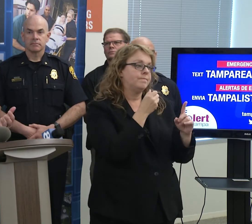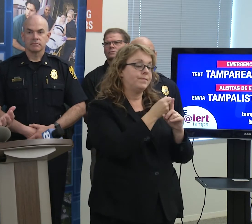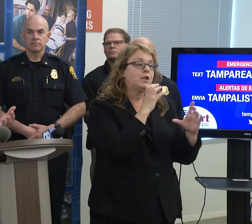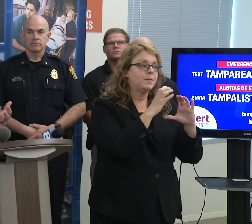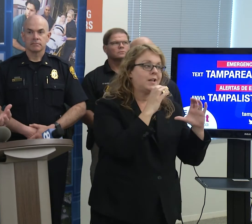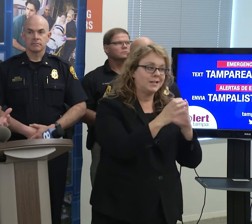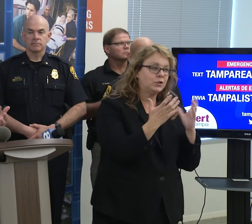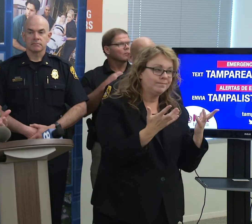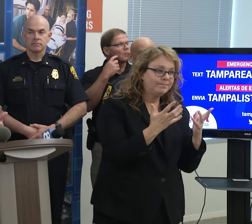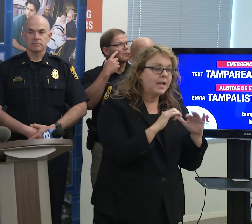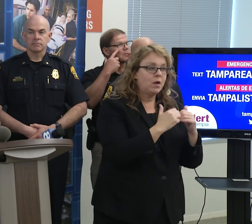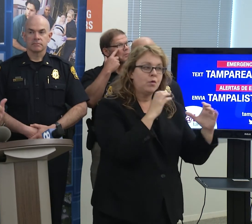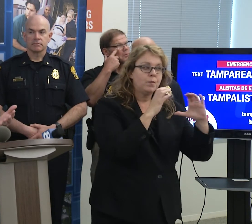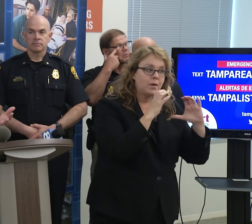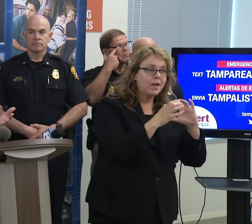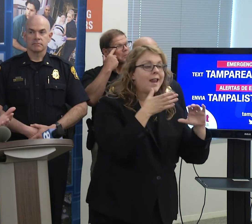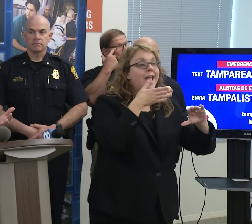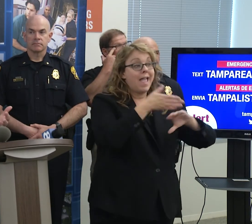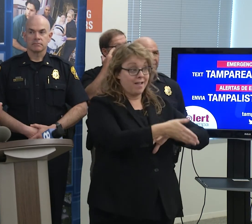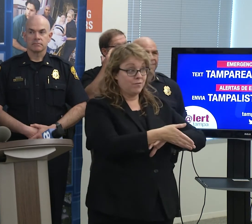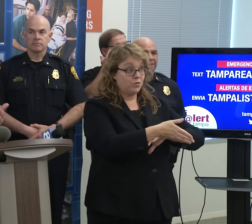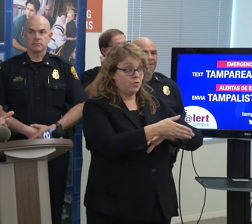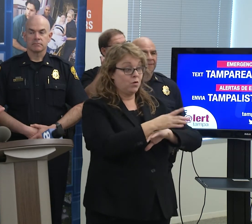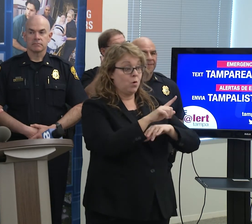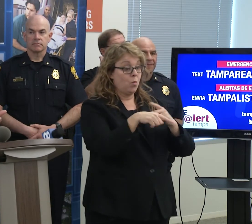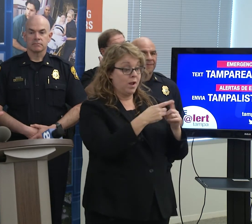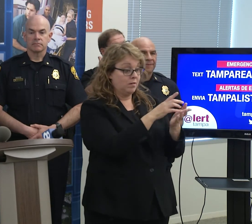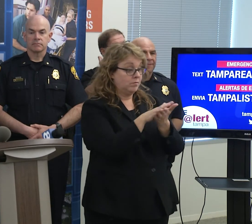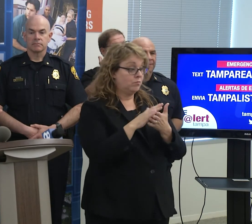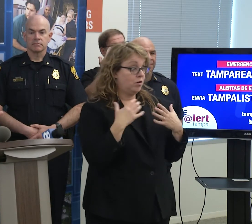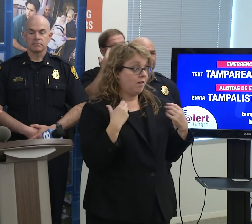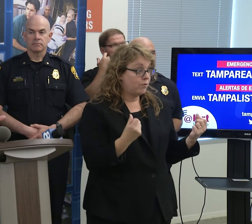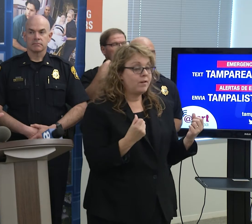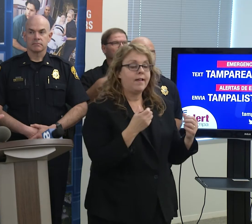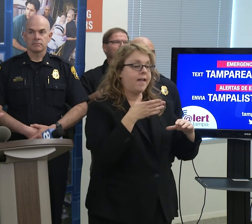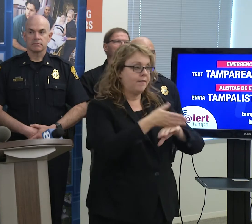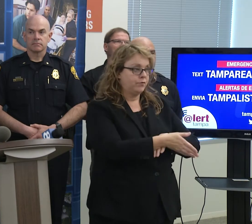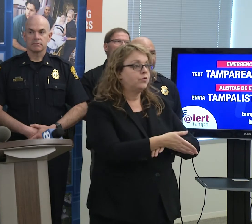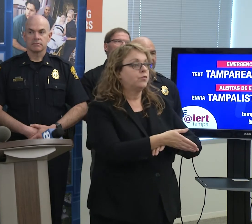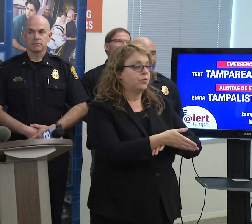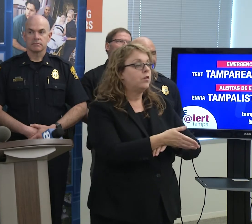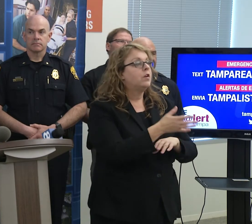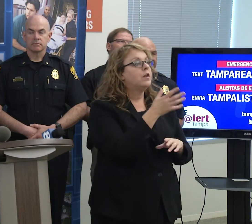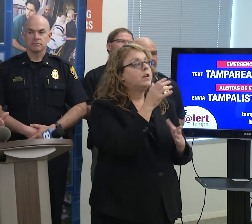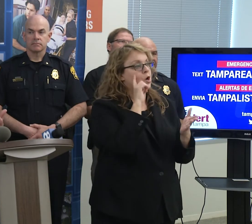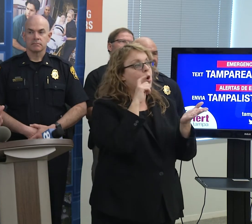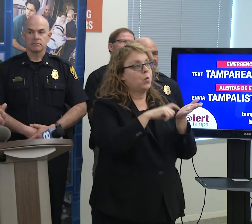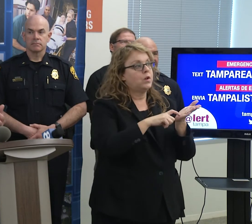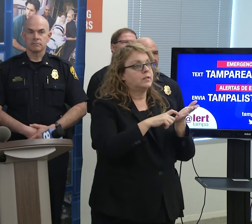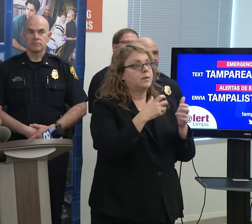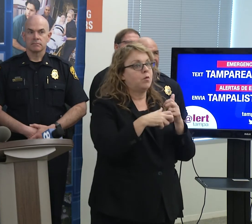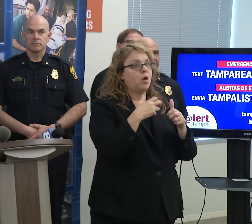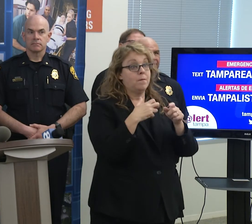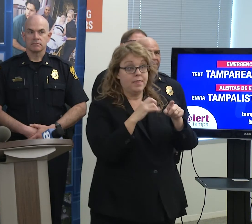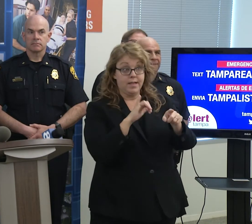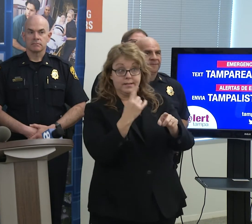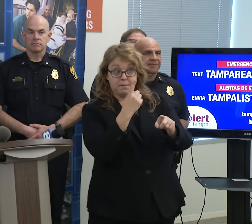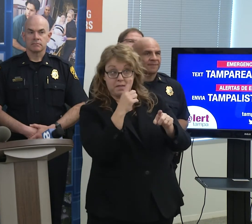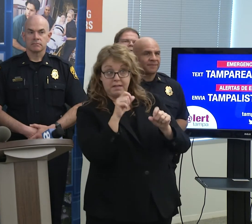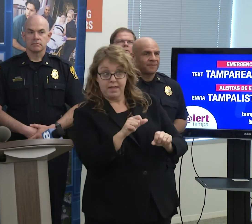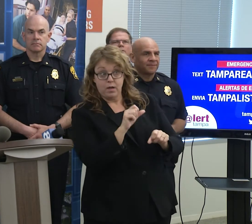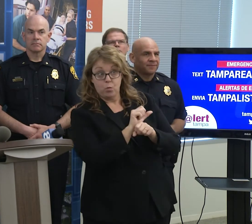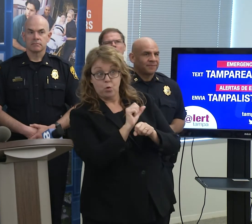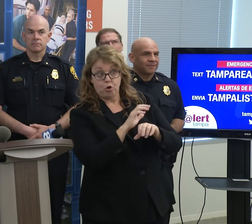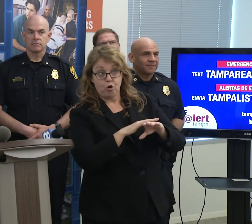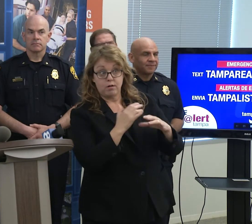the communications issues afterwards that we noticed out of that. Is that something that you guys kind